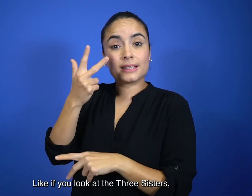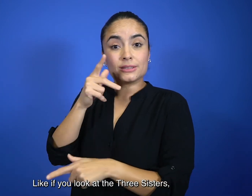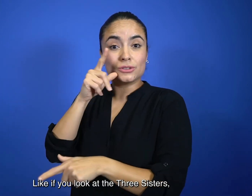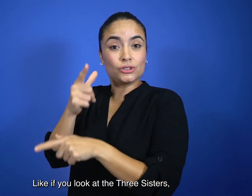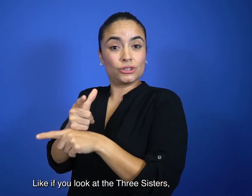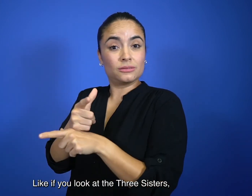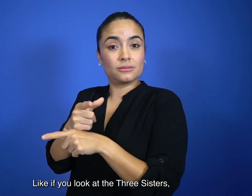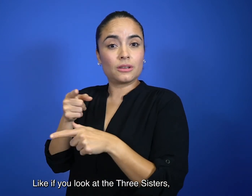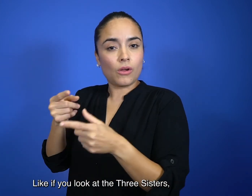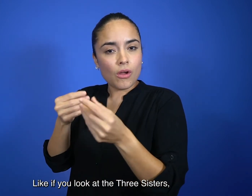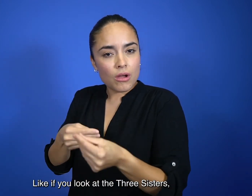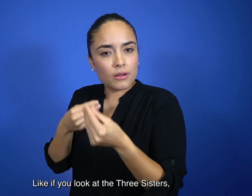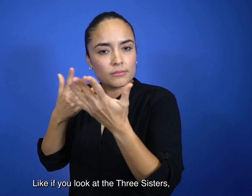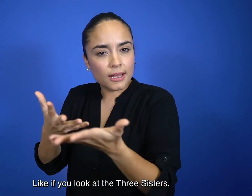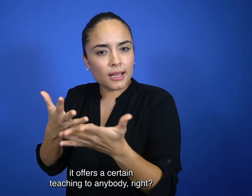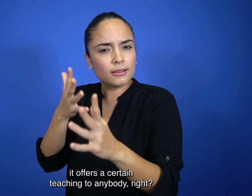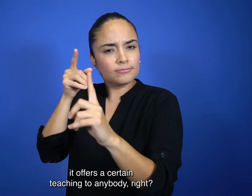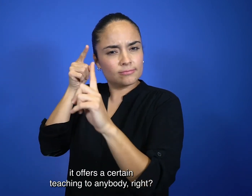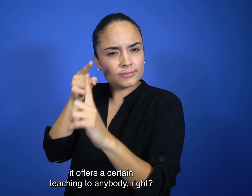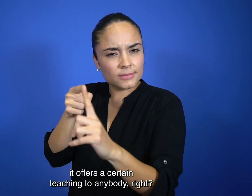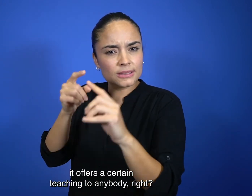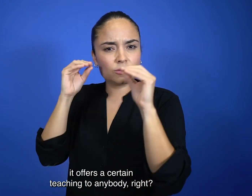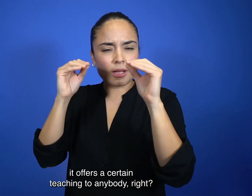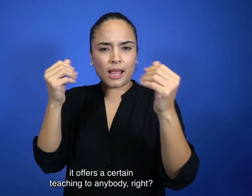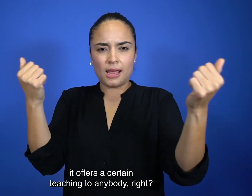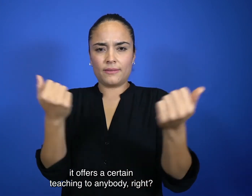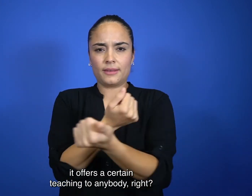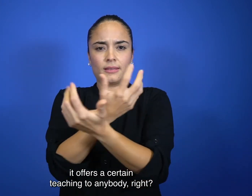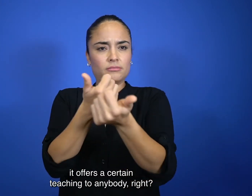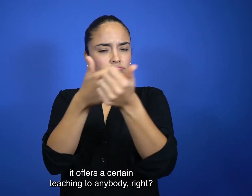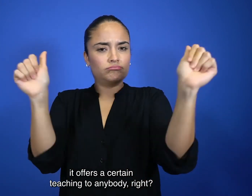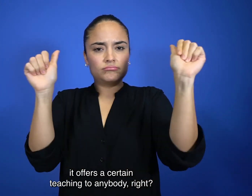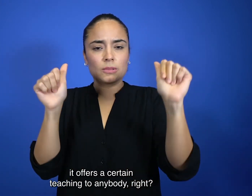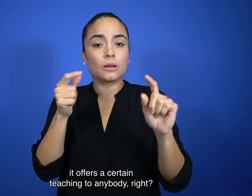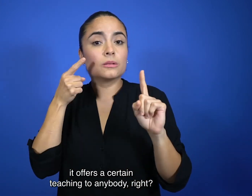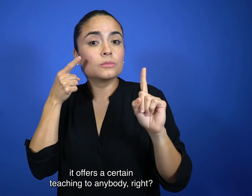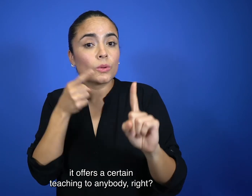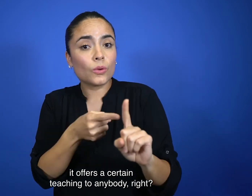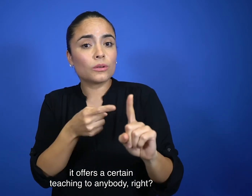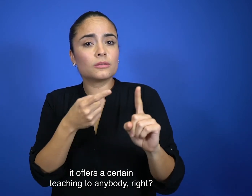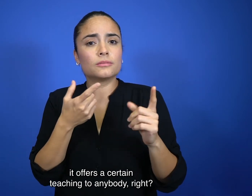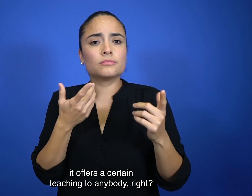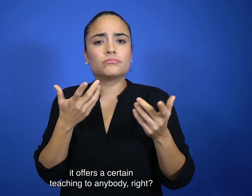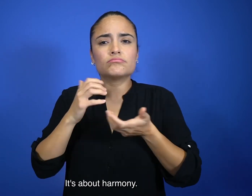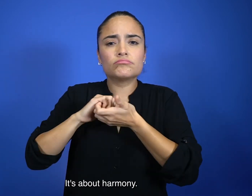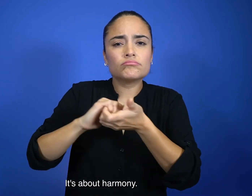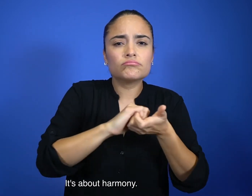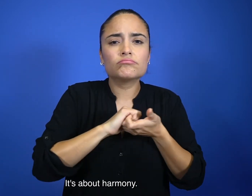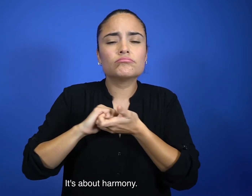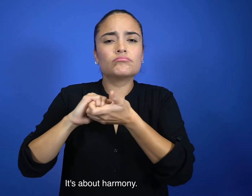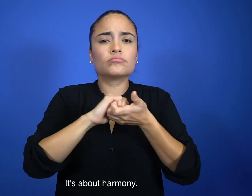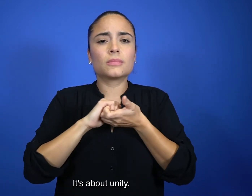the Three Sisters, it offers a certain teaching to anybody, right? It's about harmony, it's